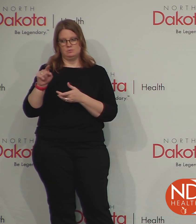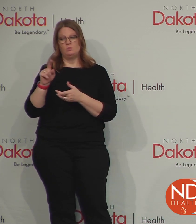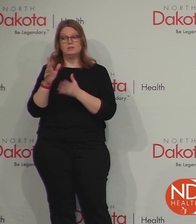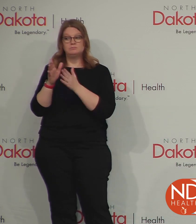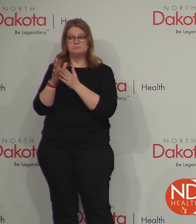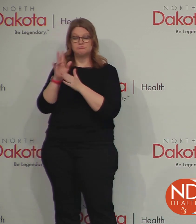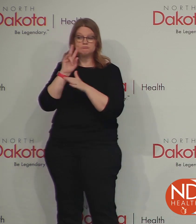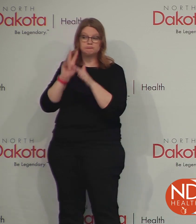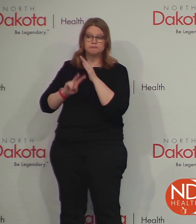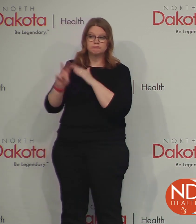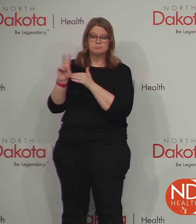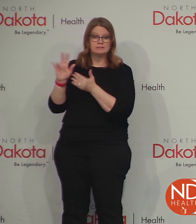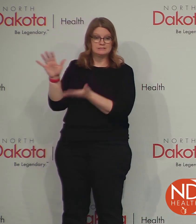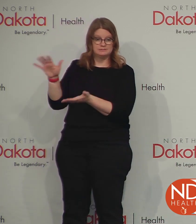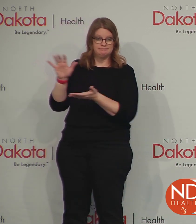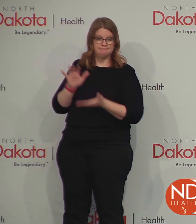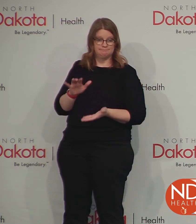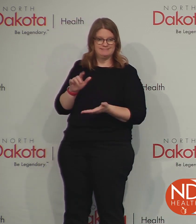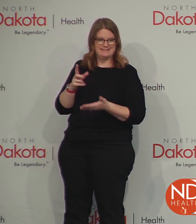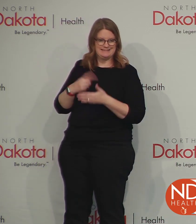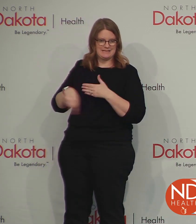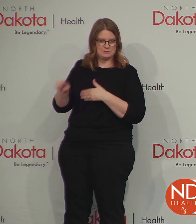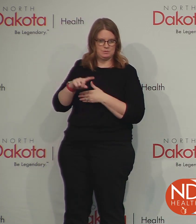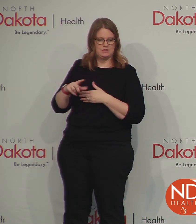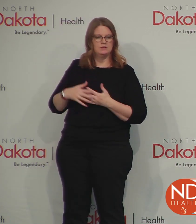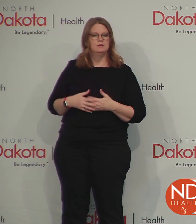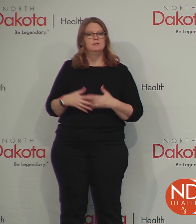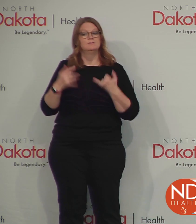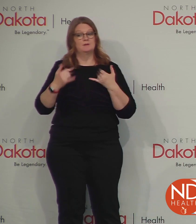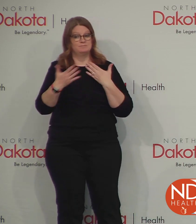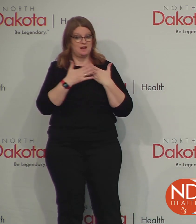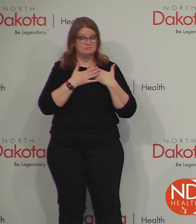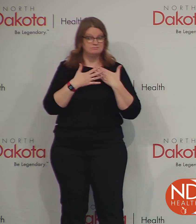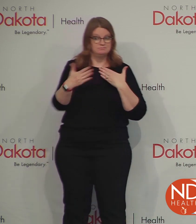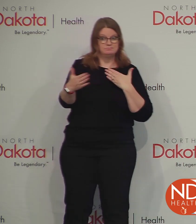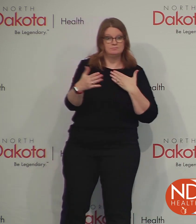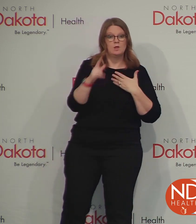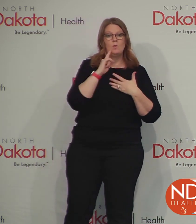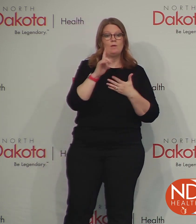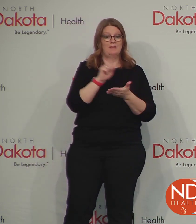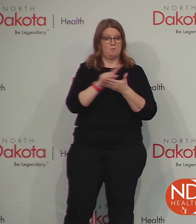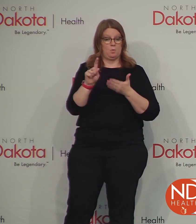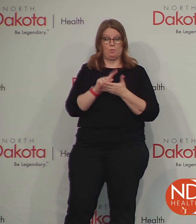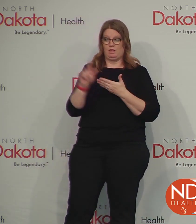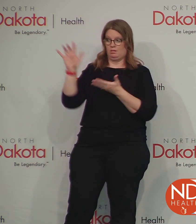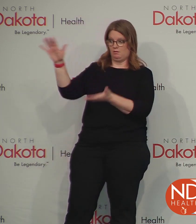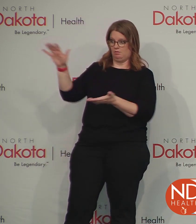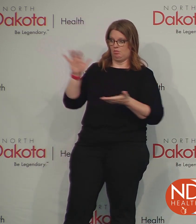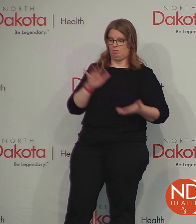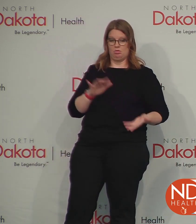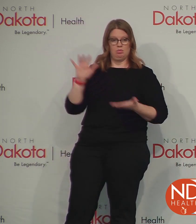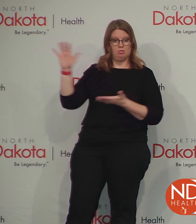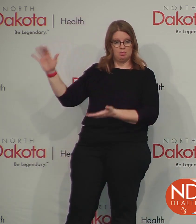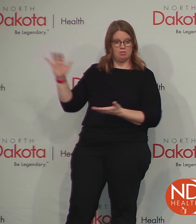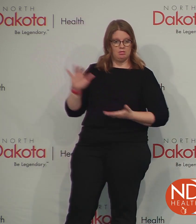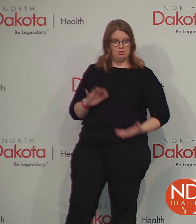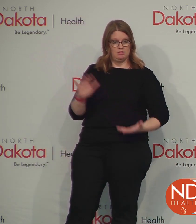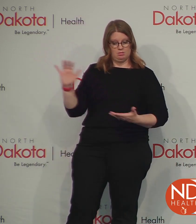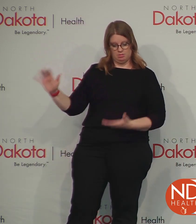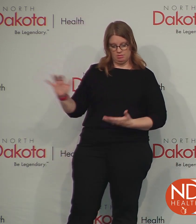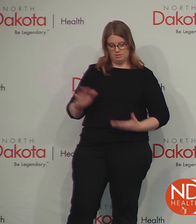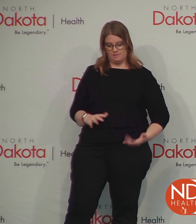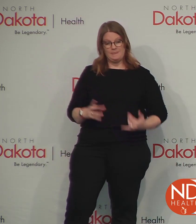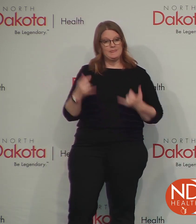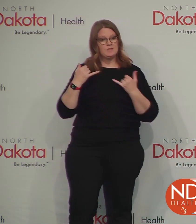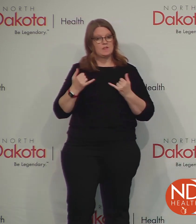week if authorized. From this point forward, we will receive weekly allocations. The current plan is